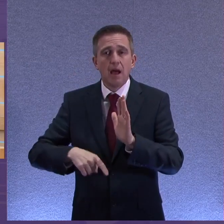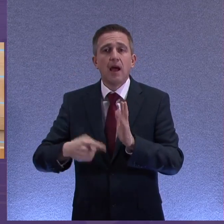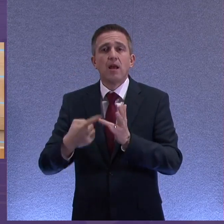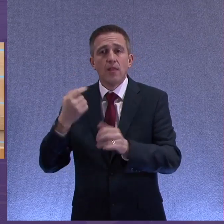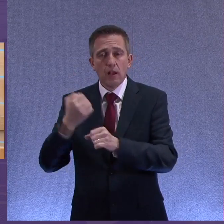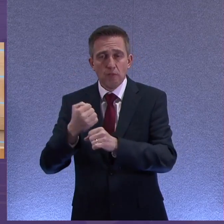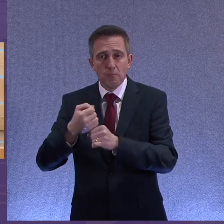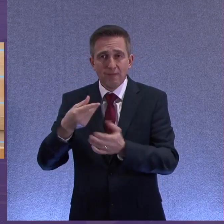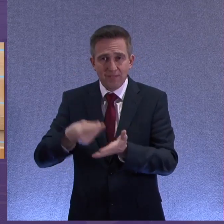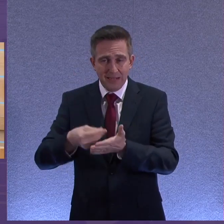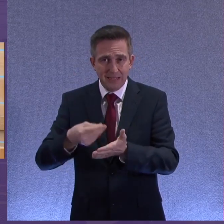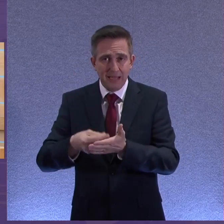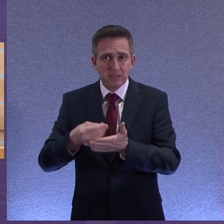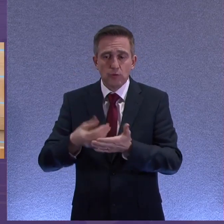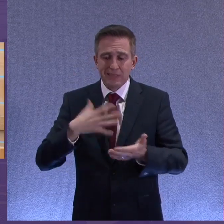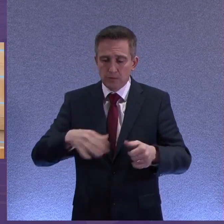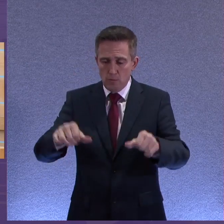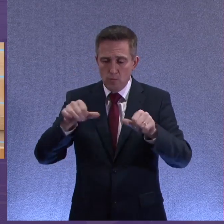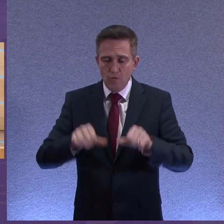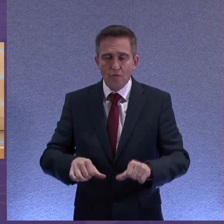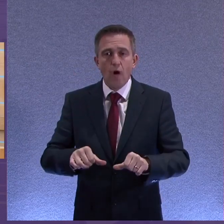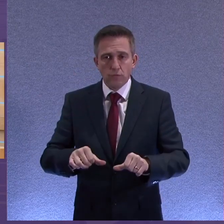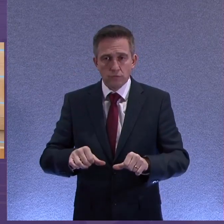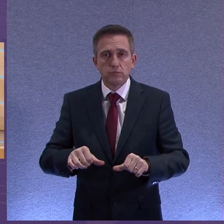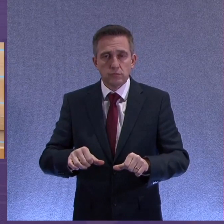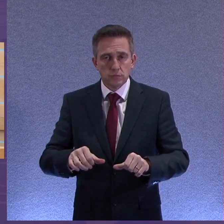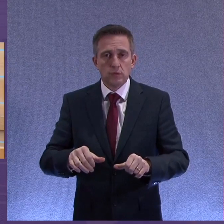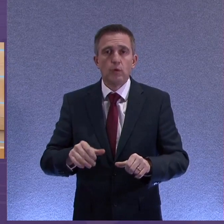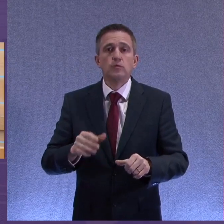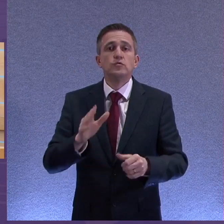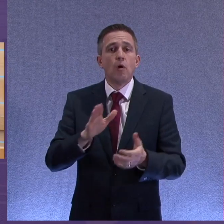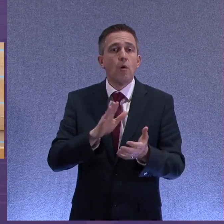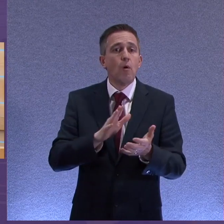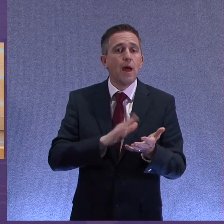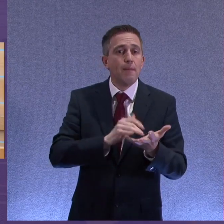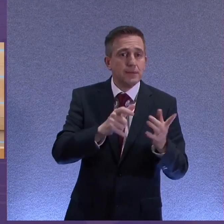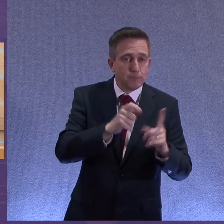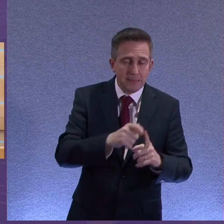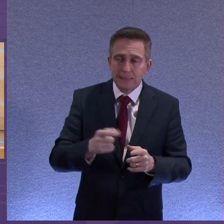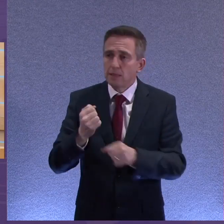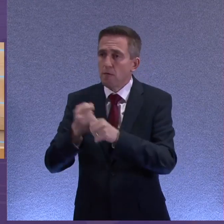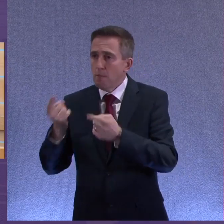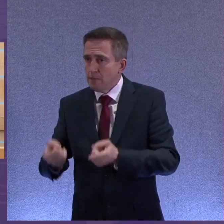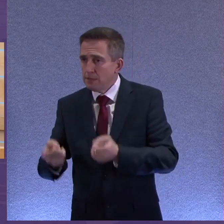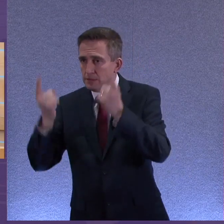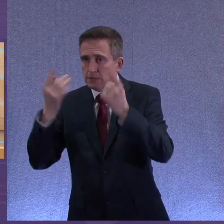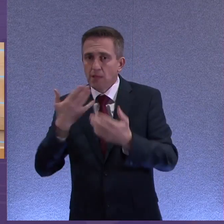orders. So we have to move on to the next item of business. Thank you to members and ministers for your understanding.